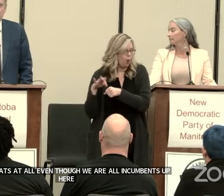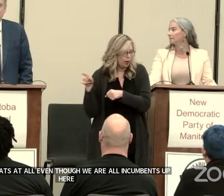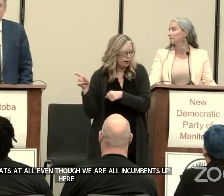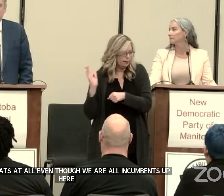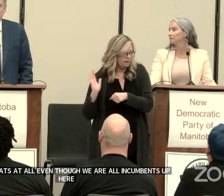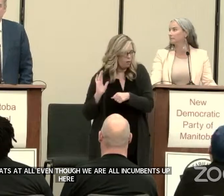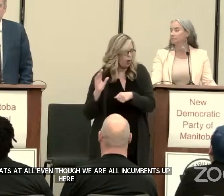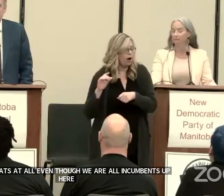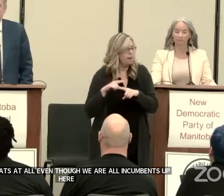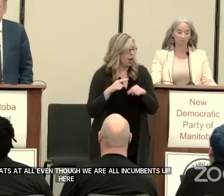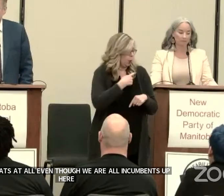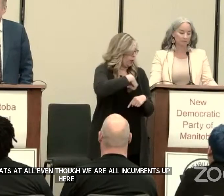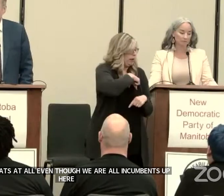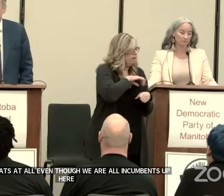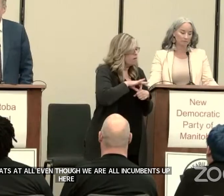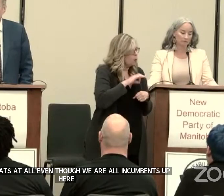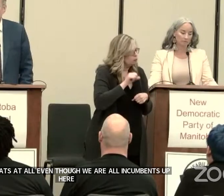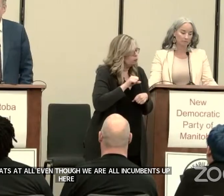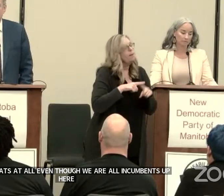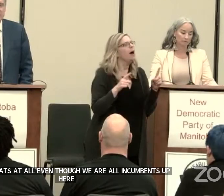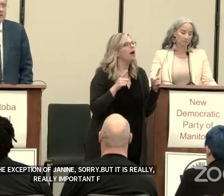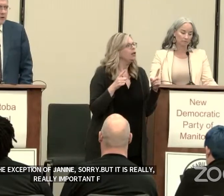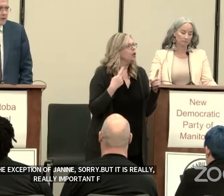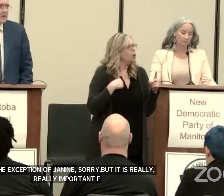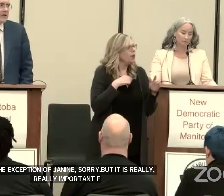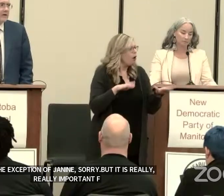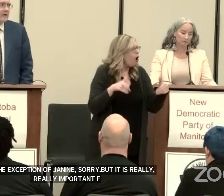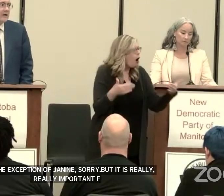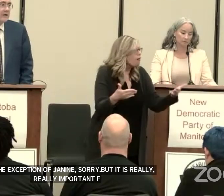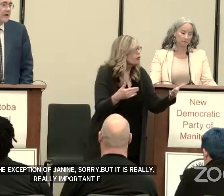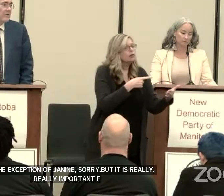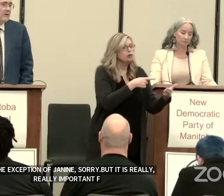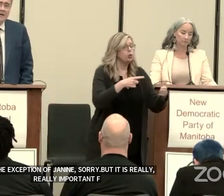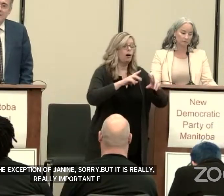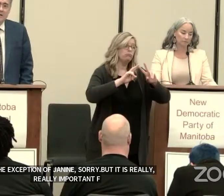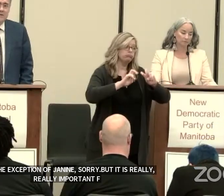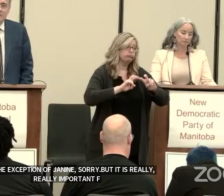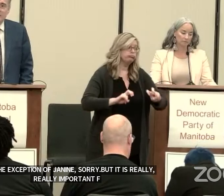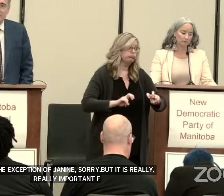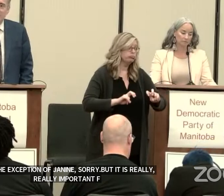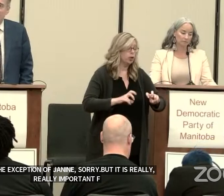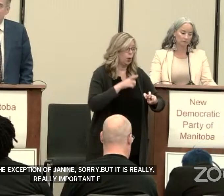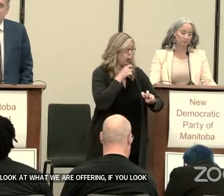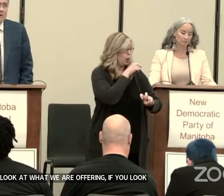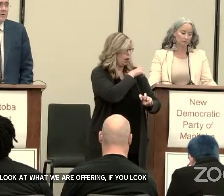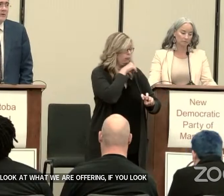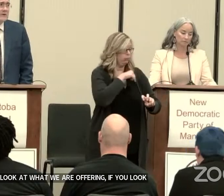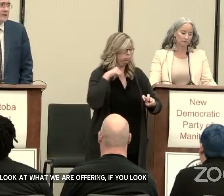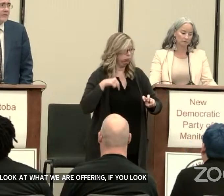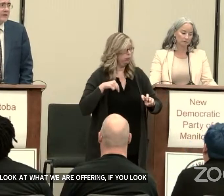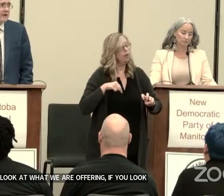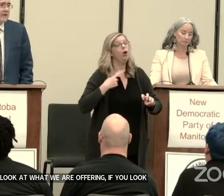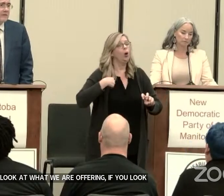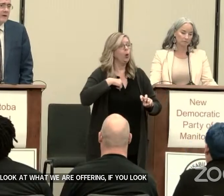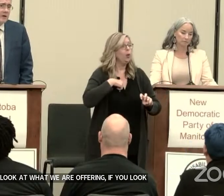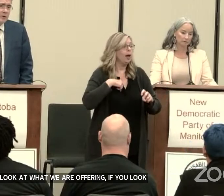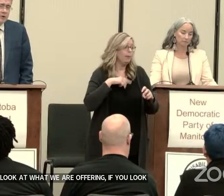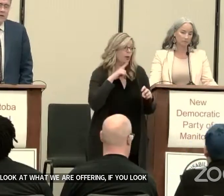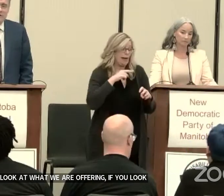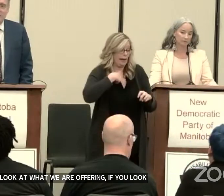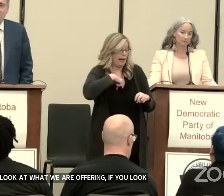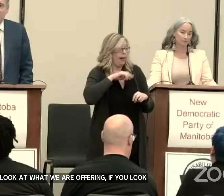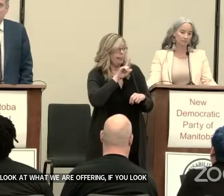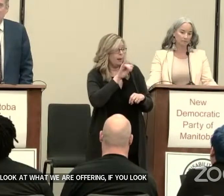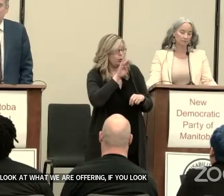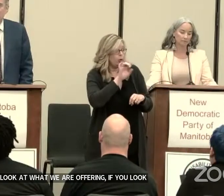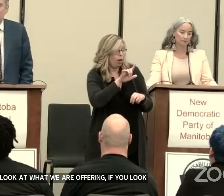important. If you look at what we're offering, if we look at our candidates that we have a phenomenal slate of candidates who you